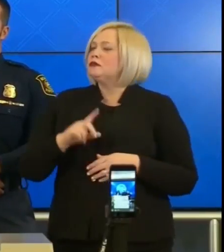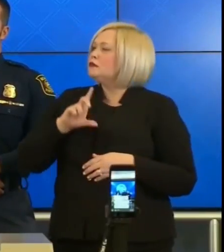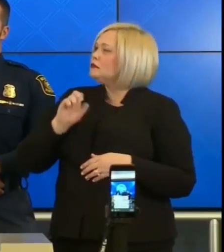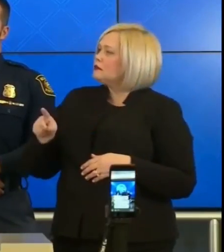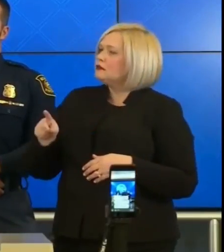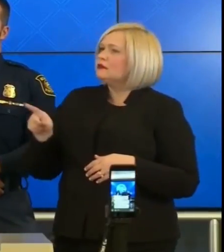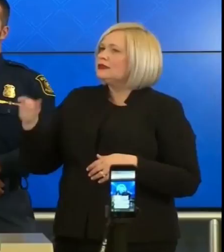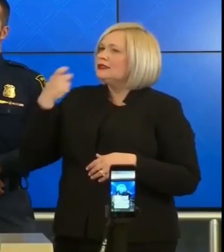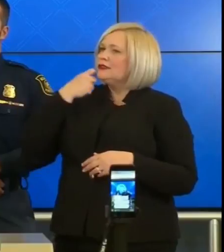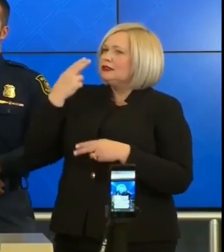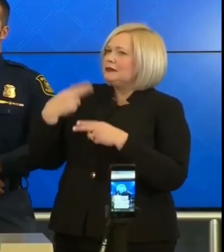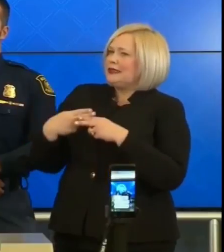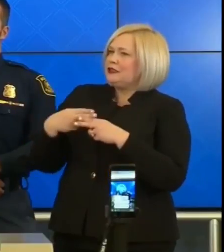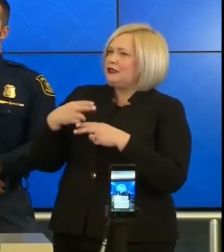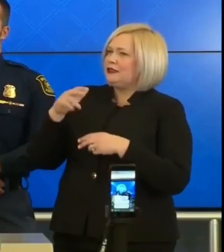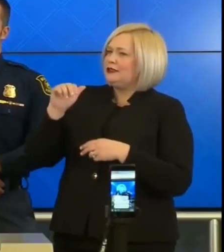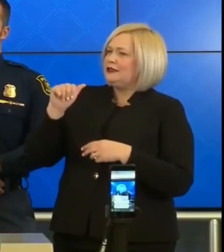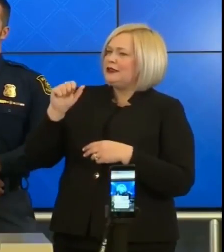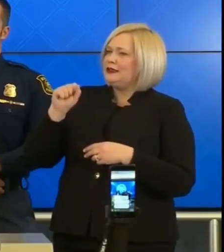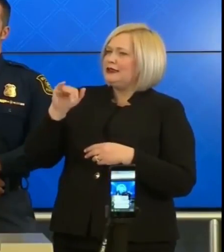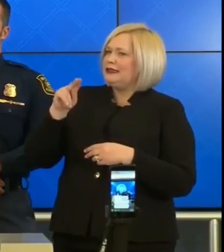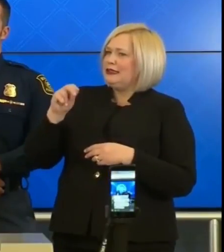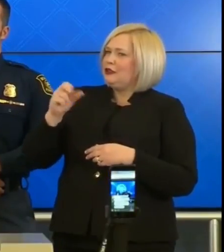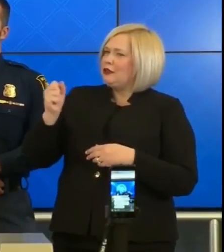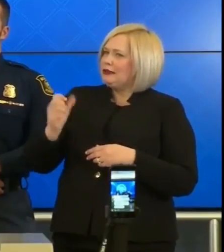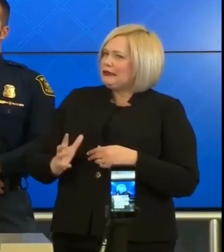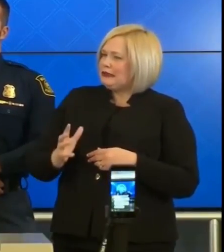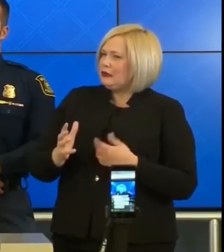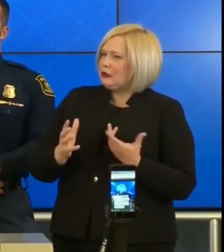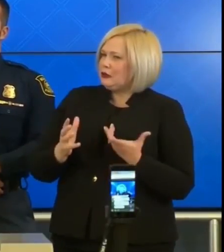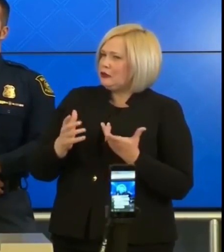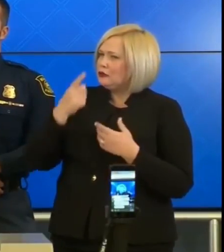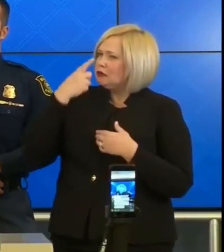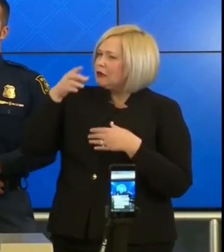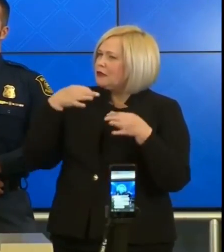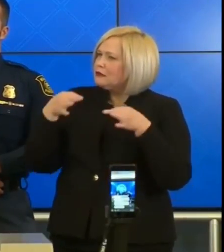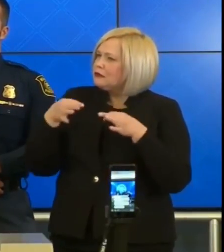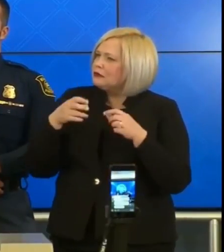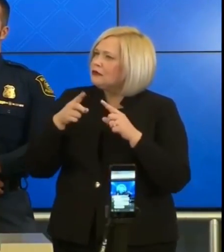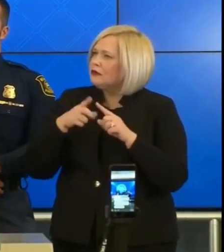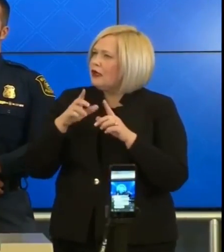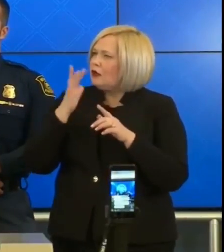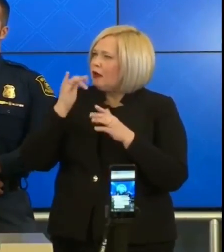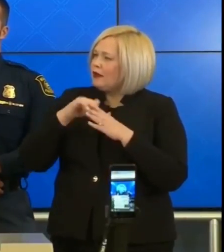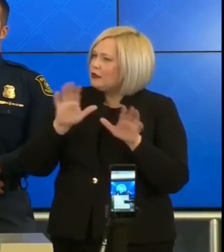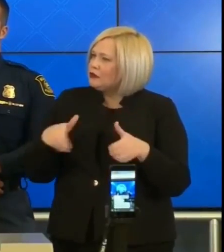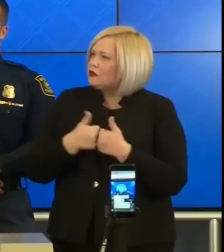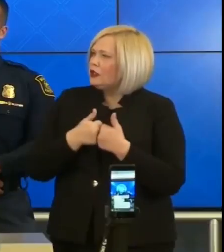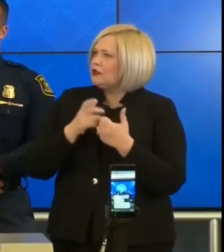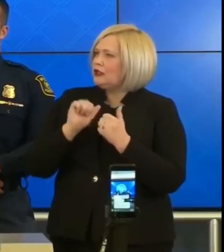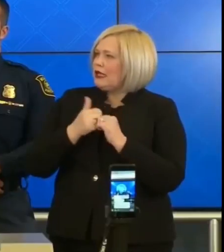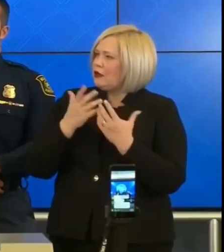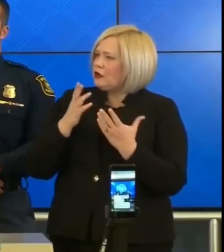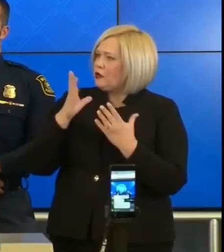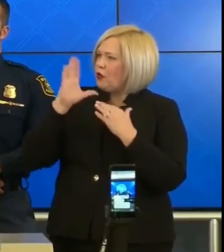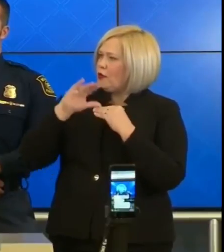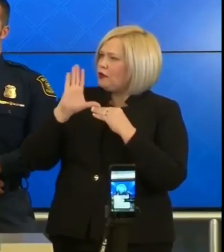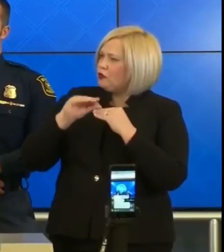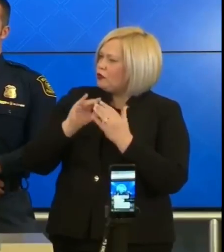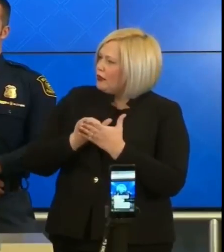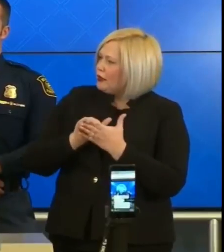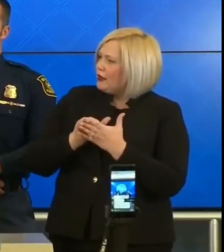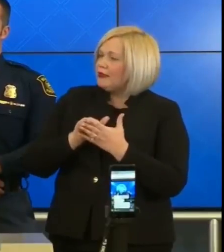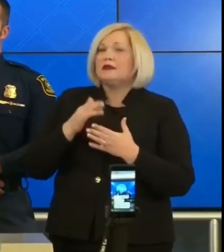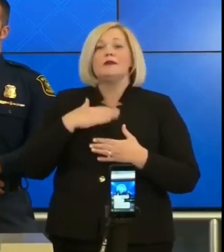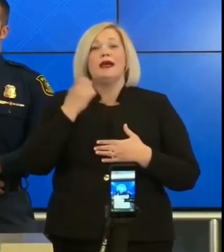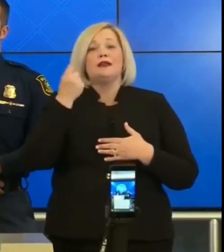Governor, you just mentioned casinos. Could you explain the uniqueness of that challenge and where you hope it will wind up? It's my understanding that the